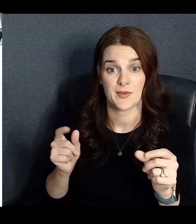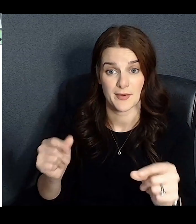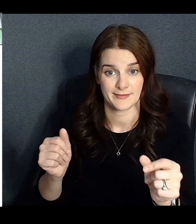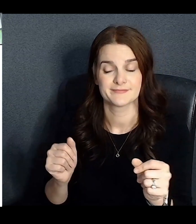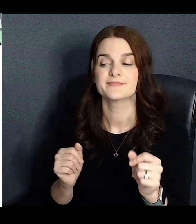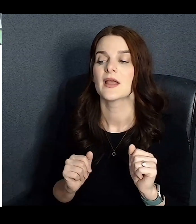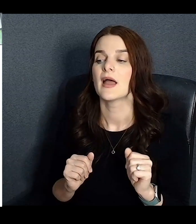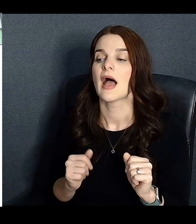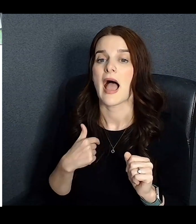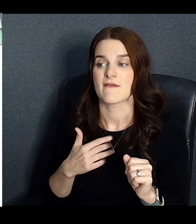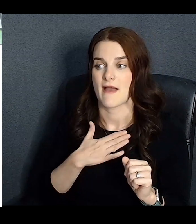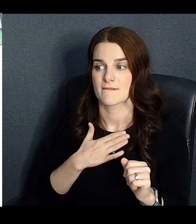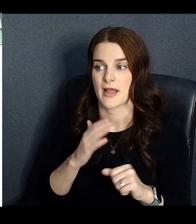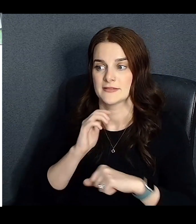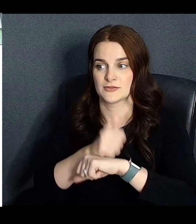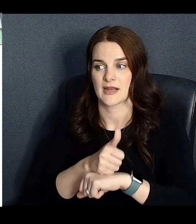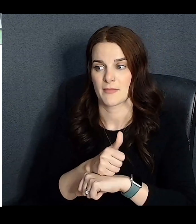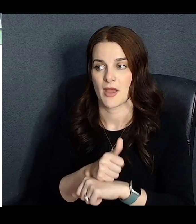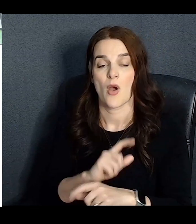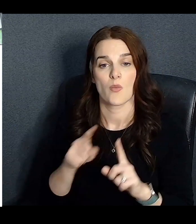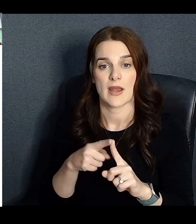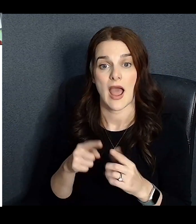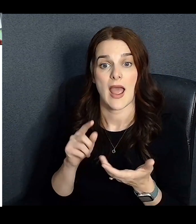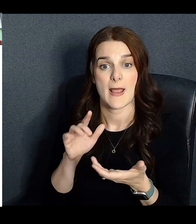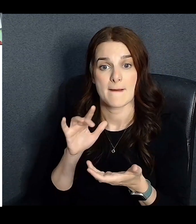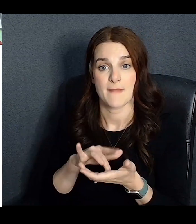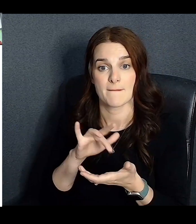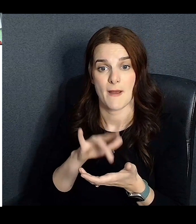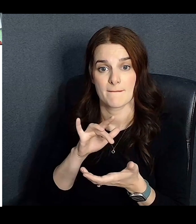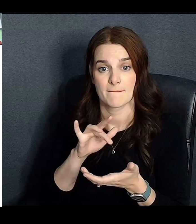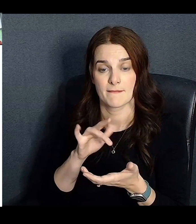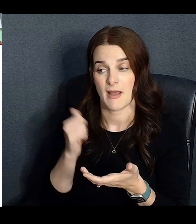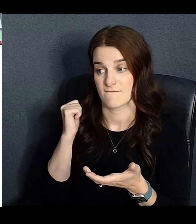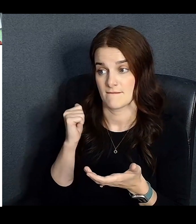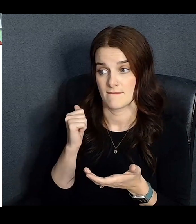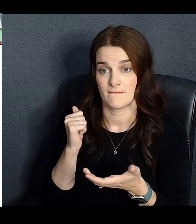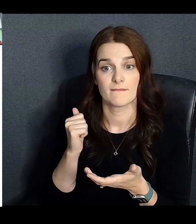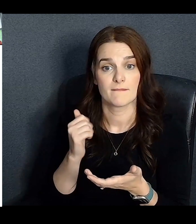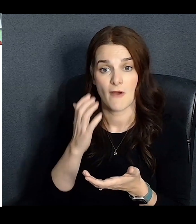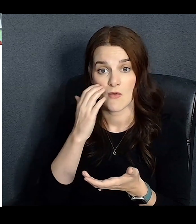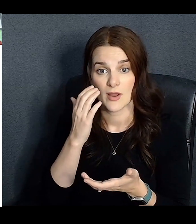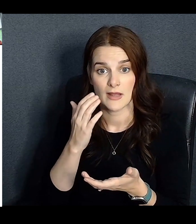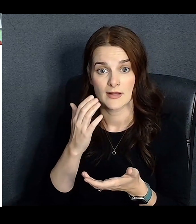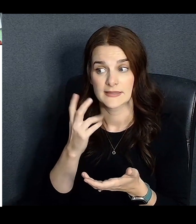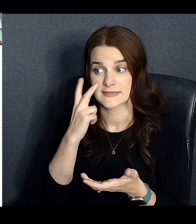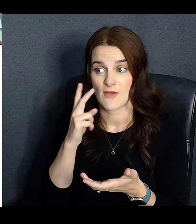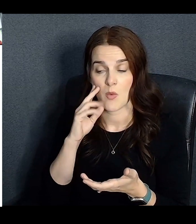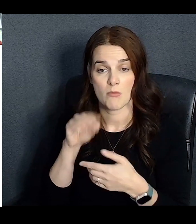for example, I have mine set up to turn the camera on when I back tap my phone. So let's see if it works.